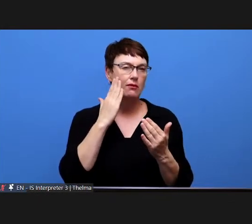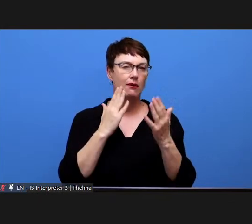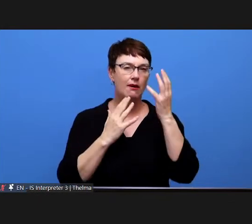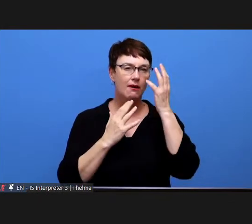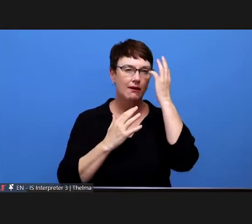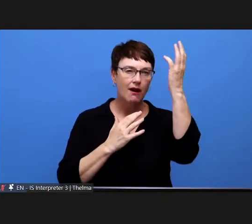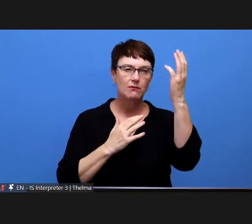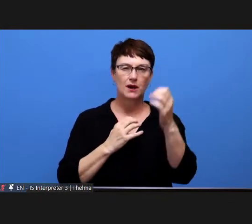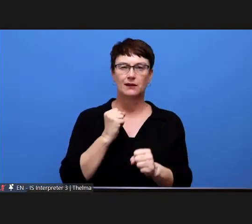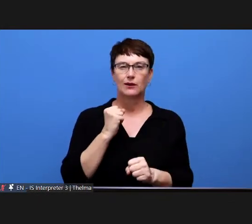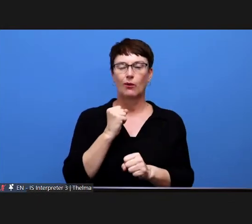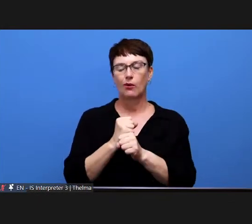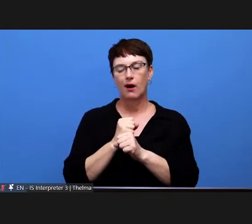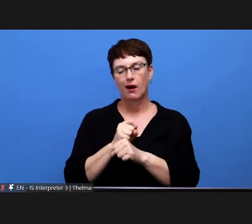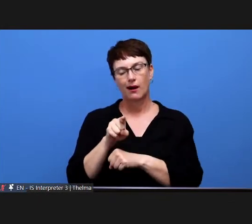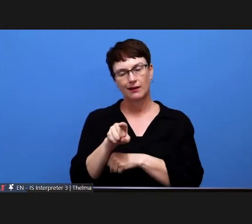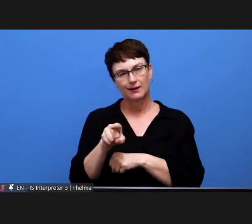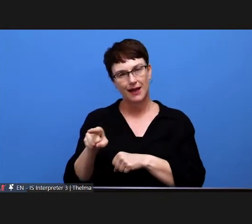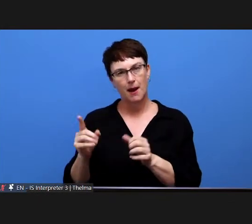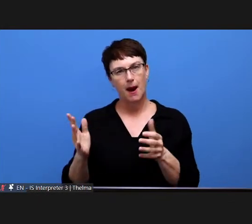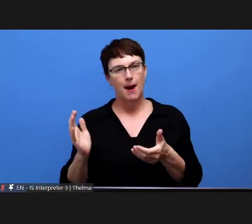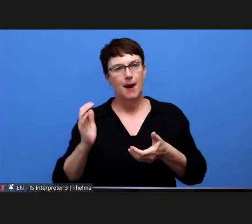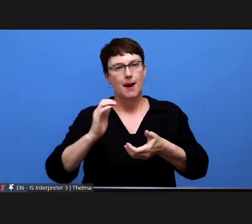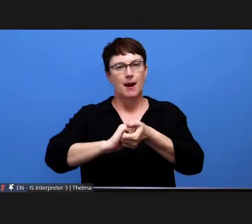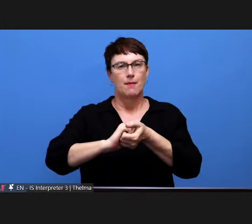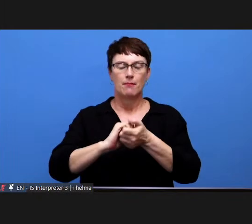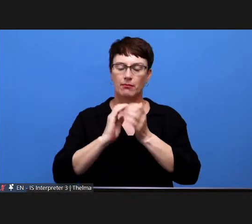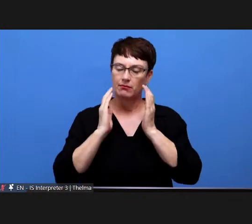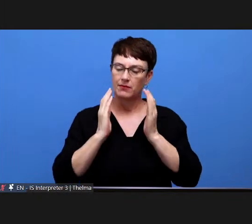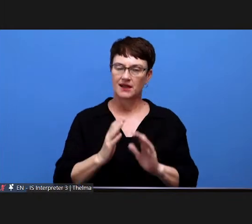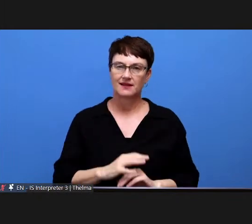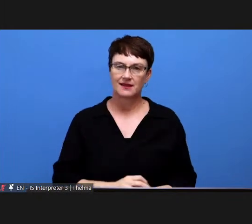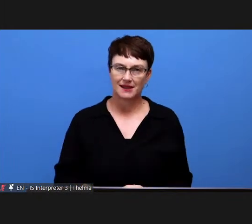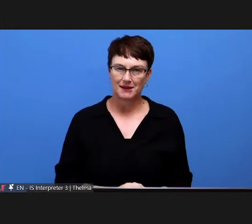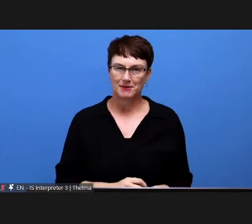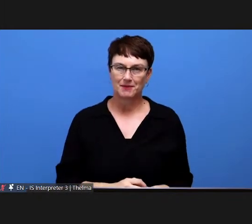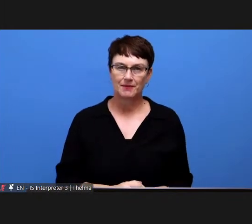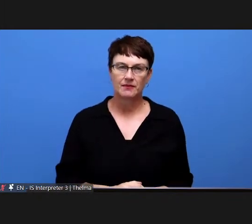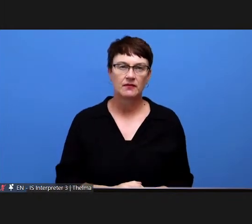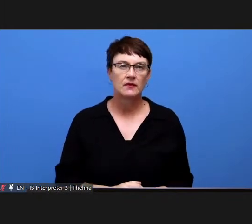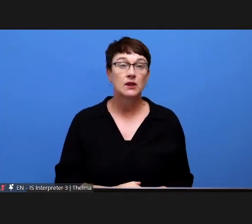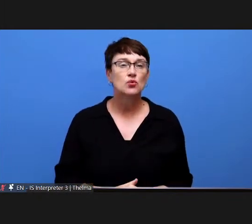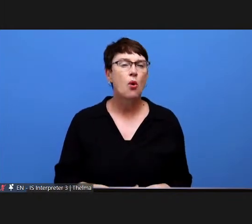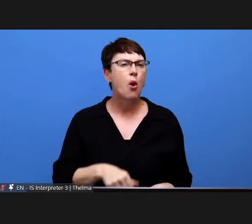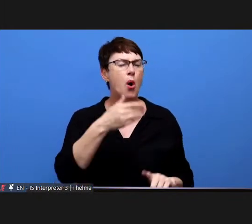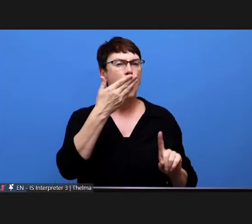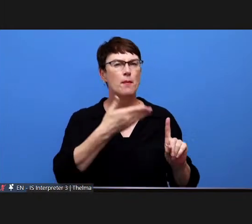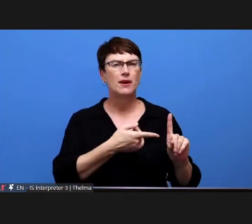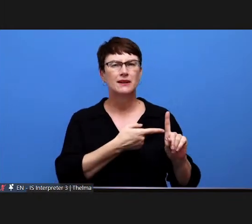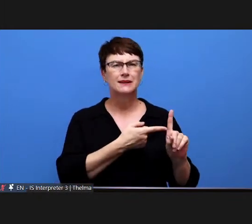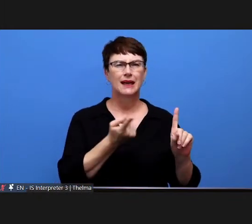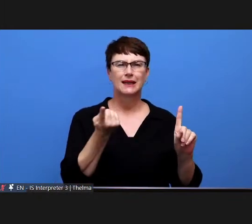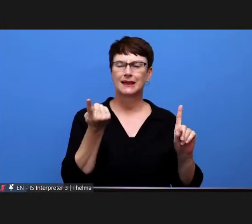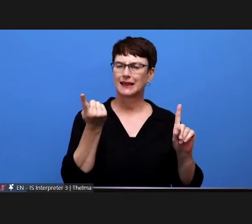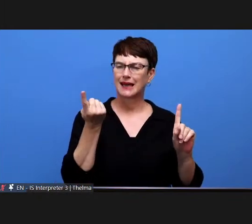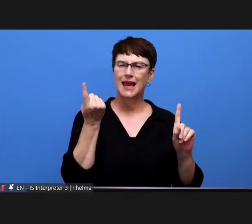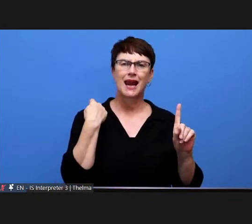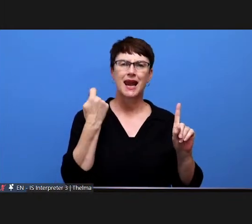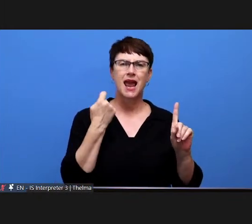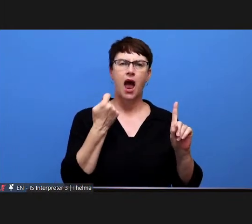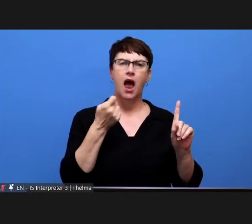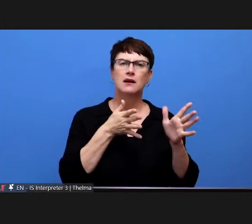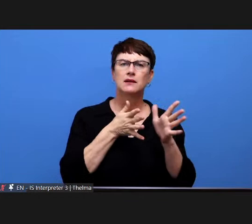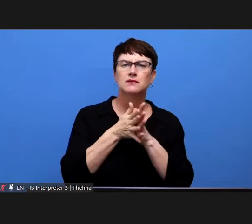the SDG now, the VNR for the past 2 years. I know data